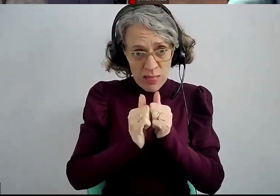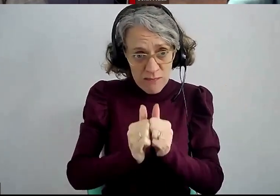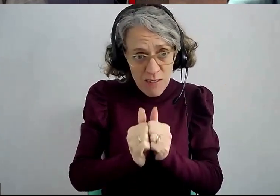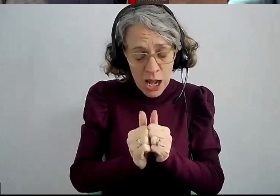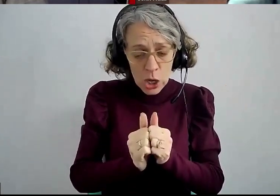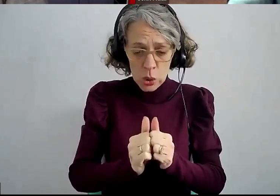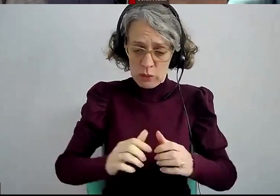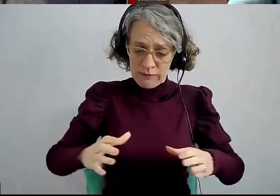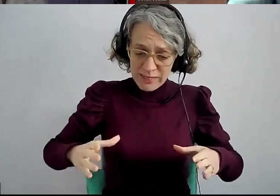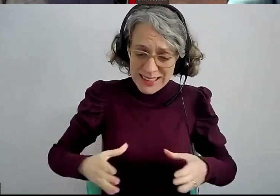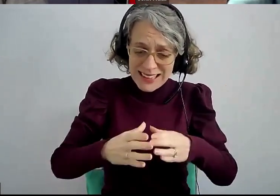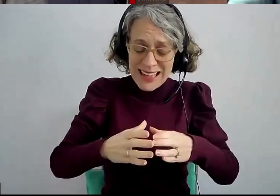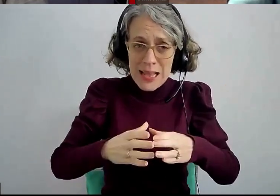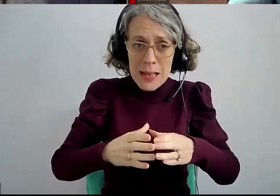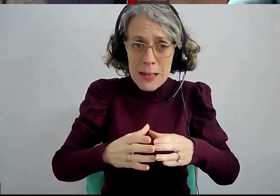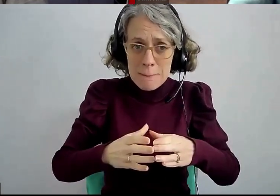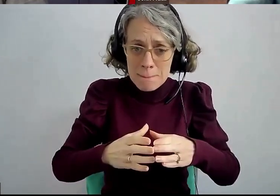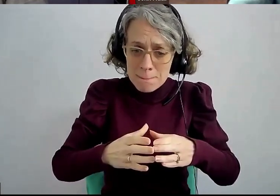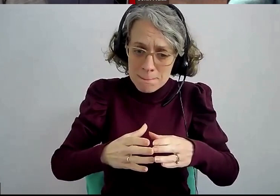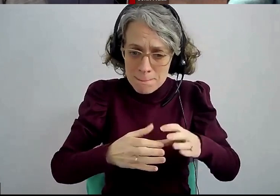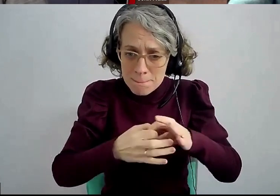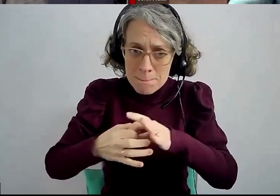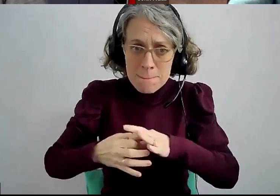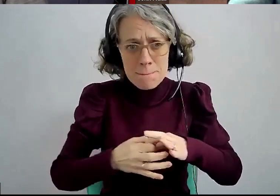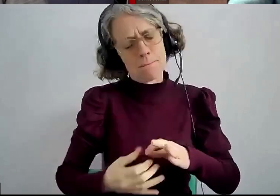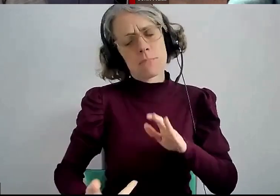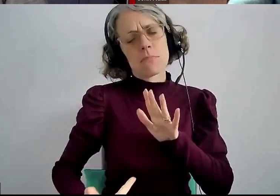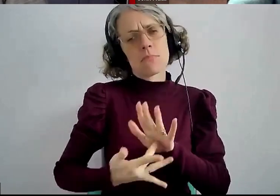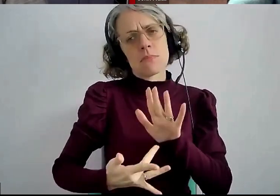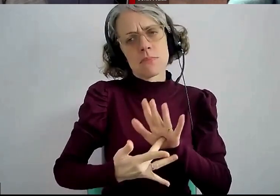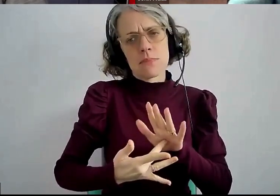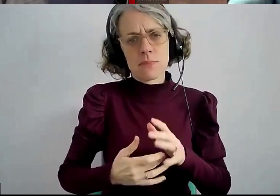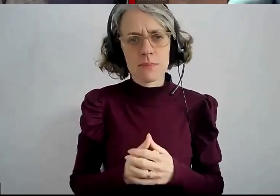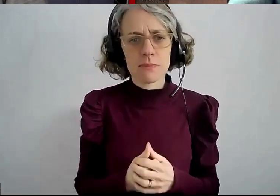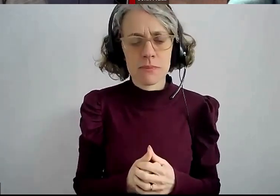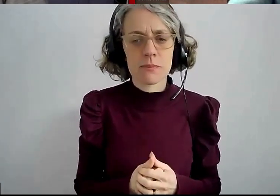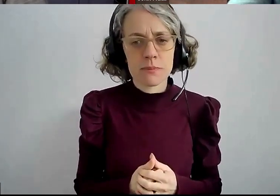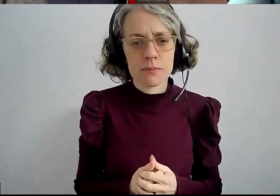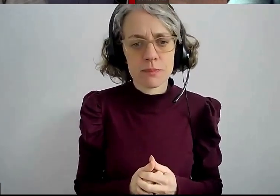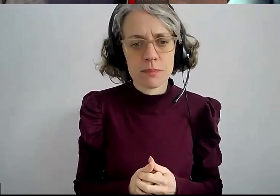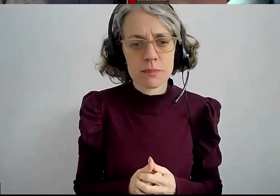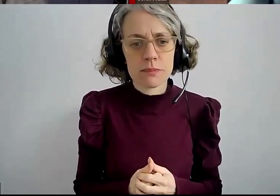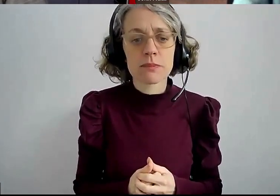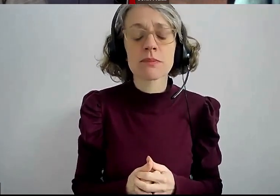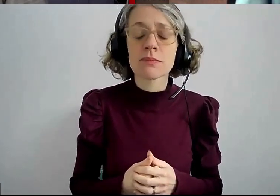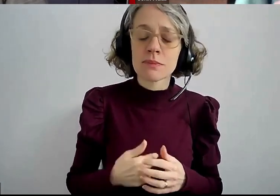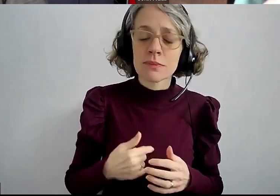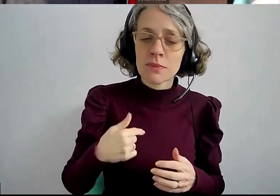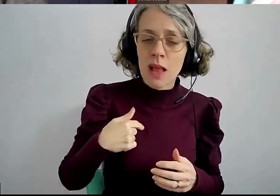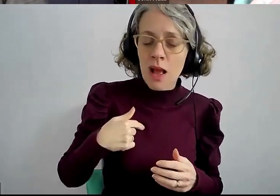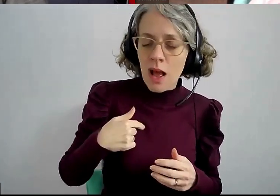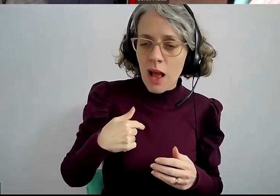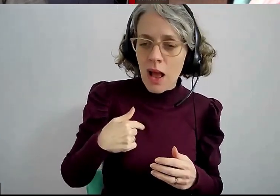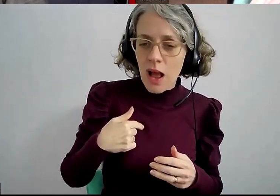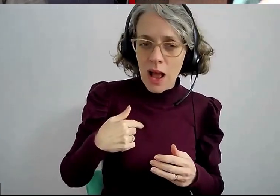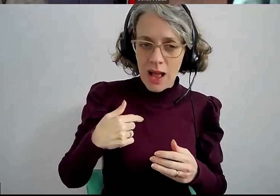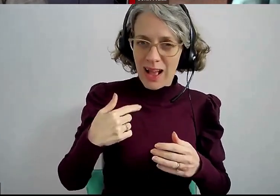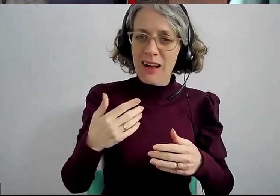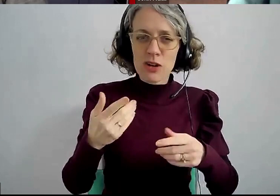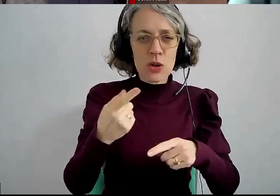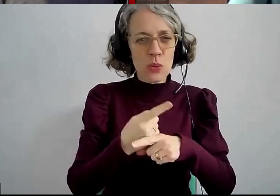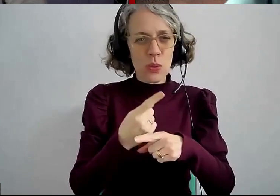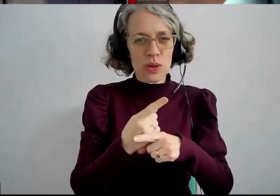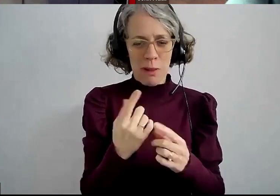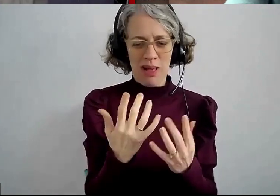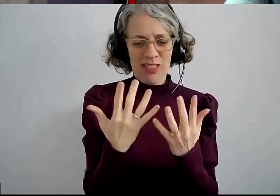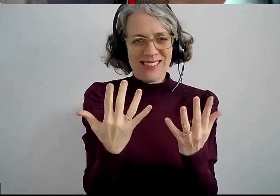and so on, and is critical. And I talked about the 10 people in the